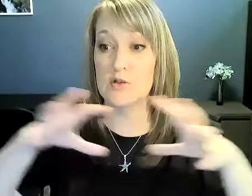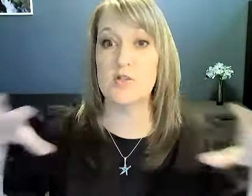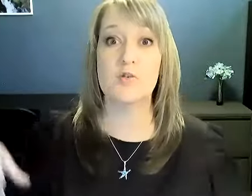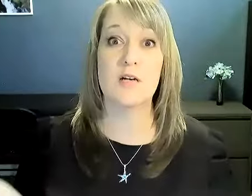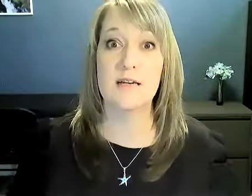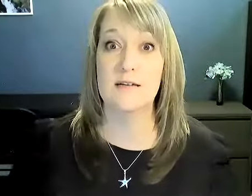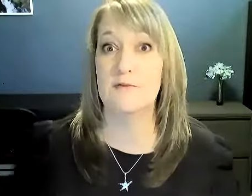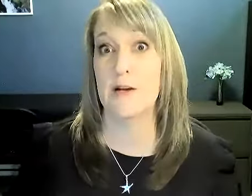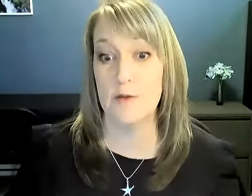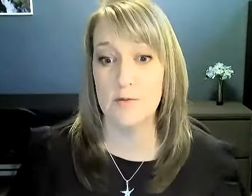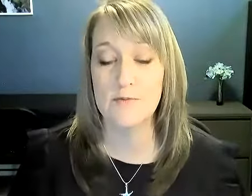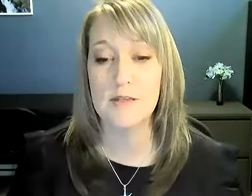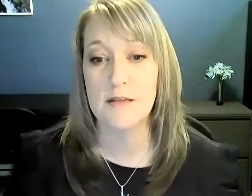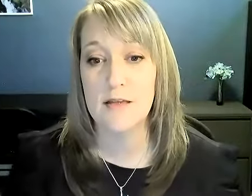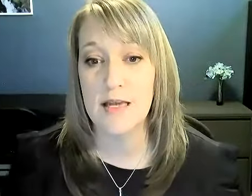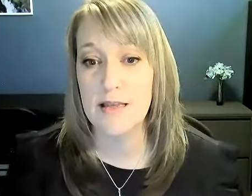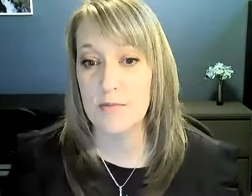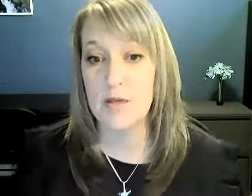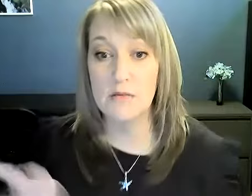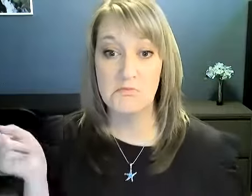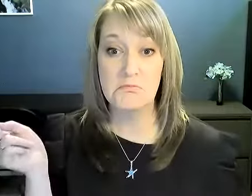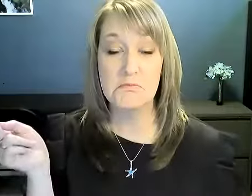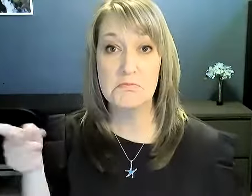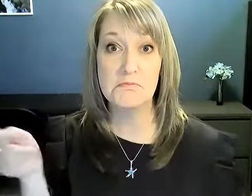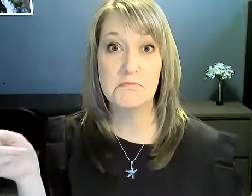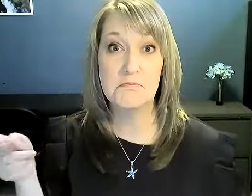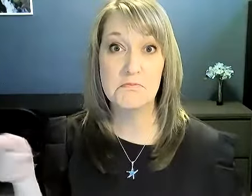your story in front of you. And they can be